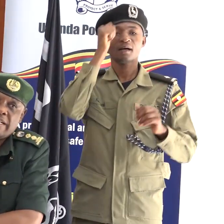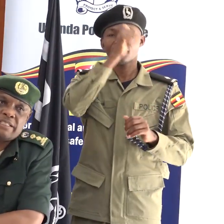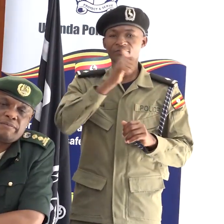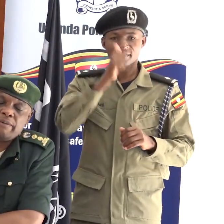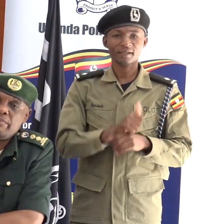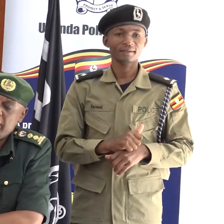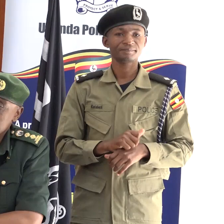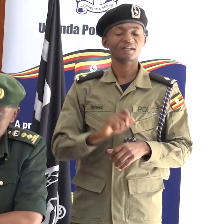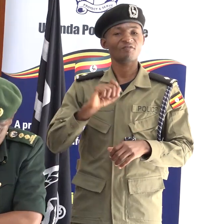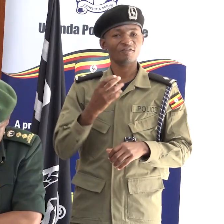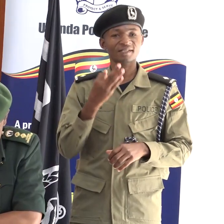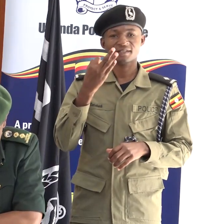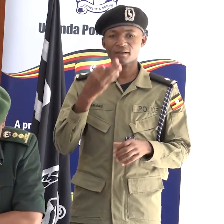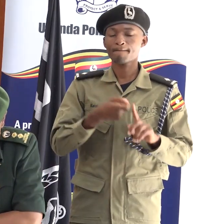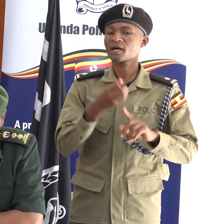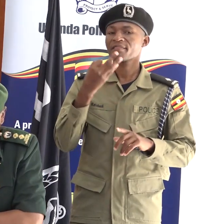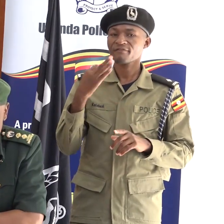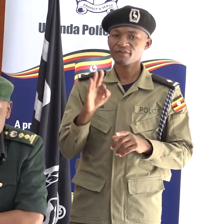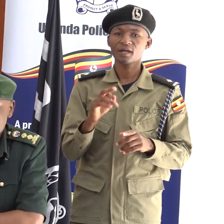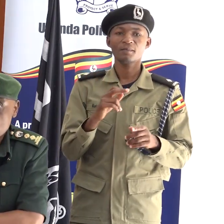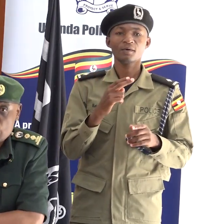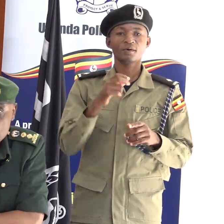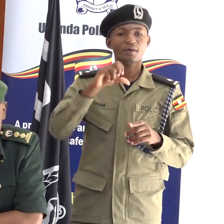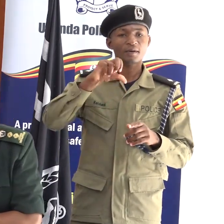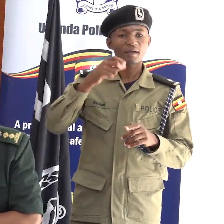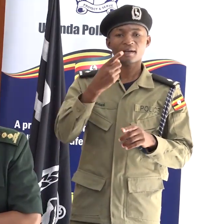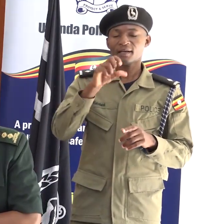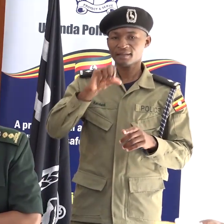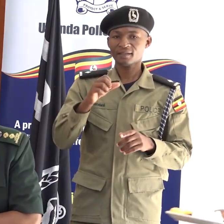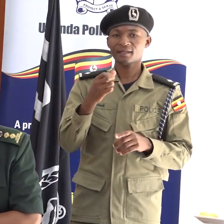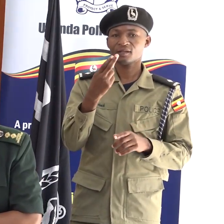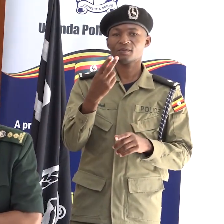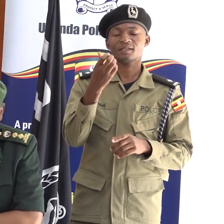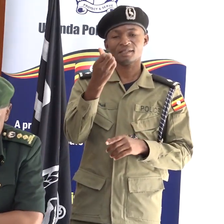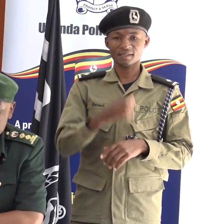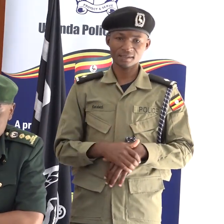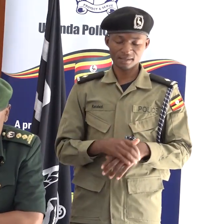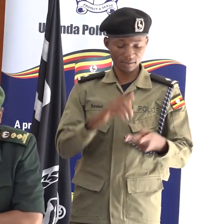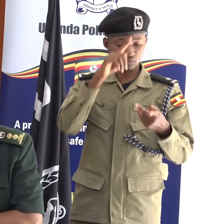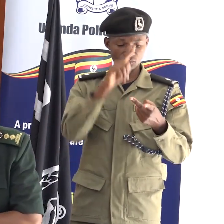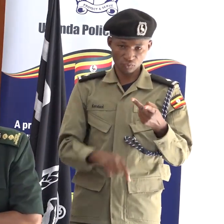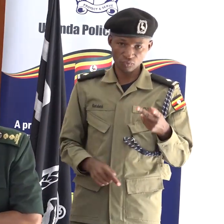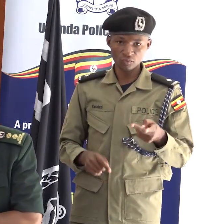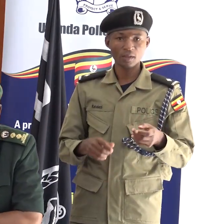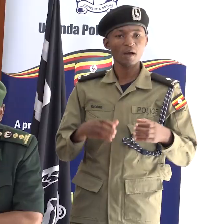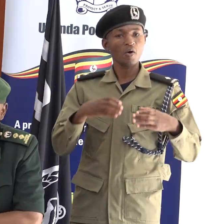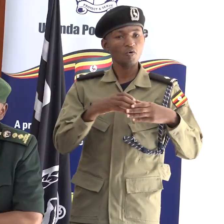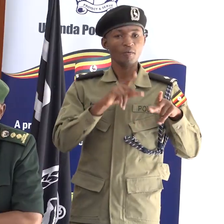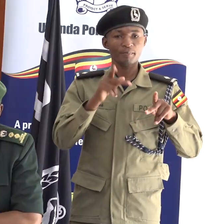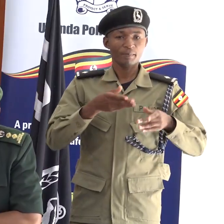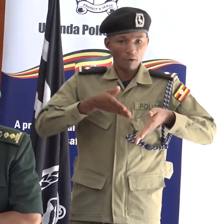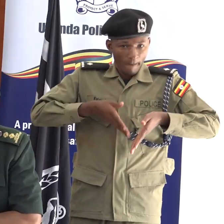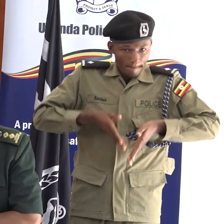was 1st Feb 1926. And two, individuals born in or